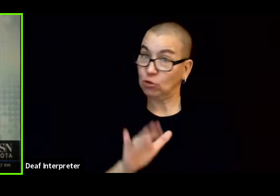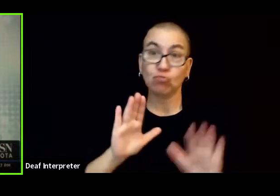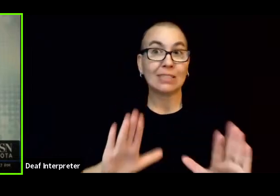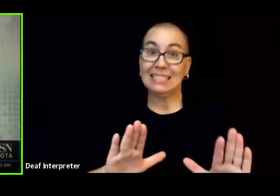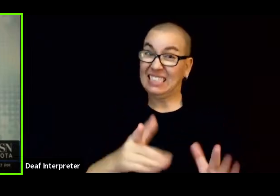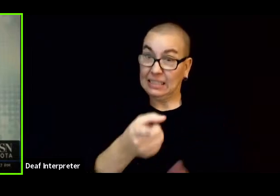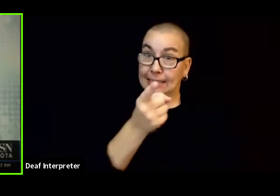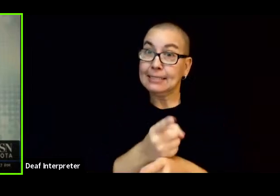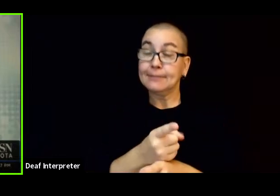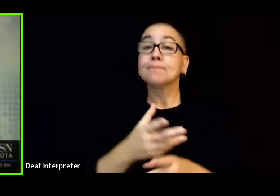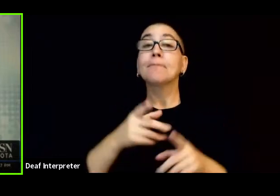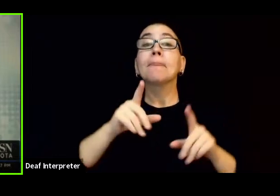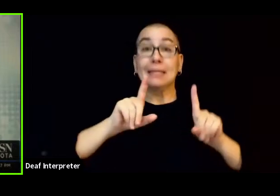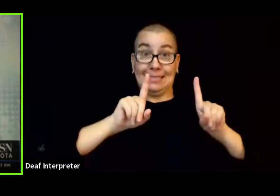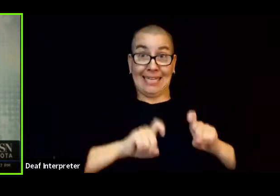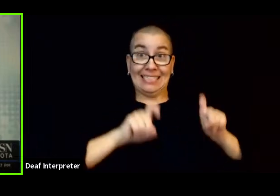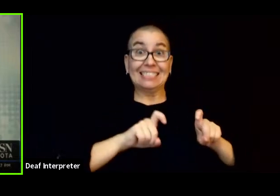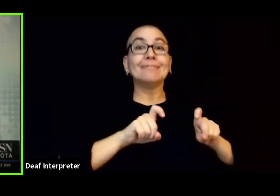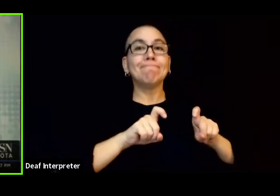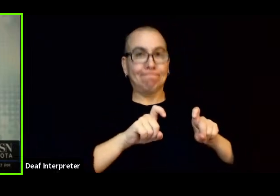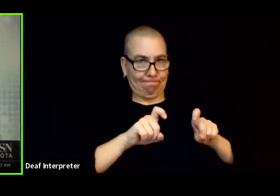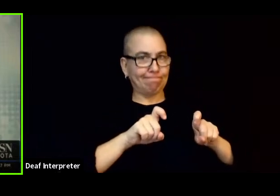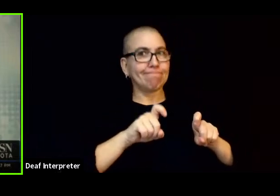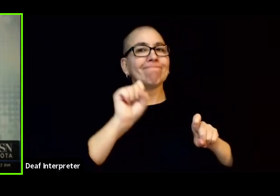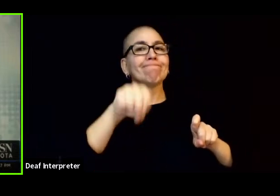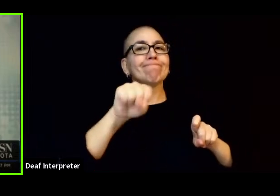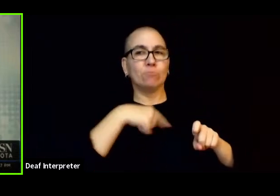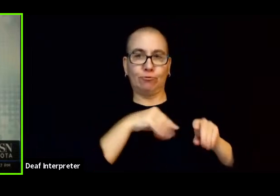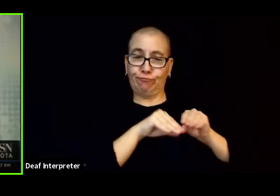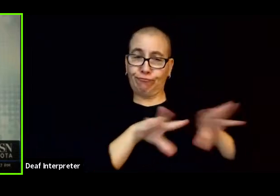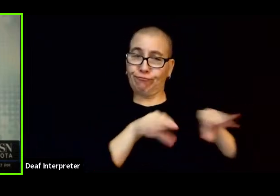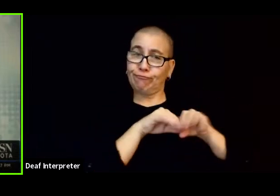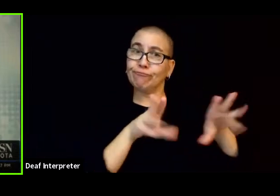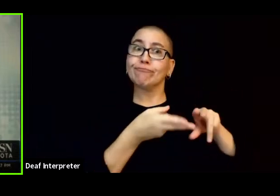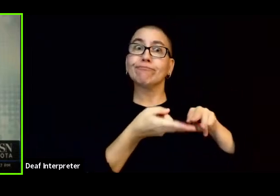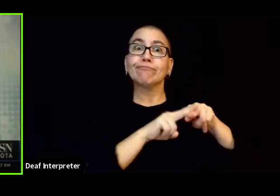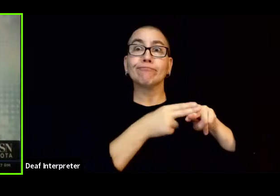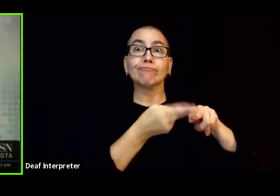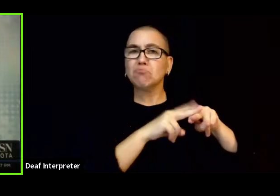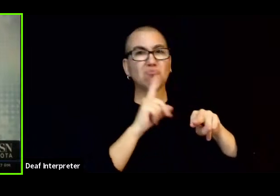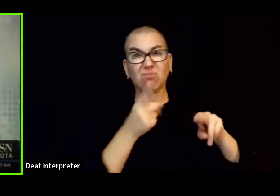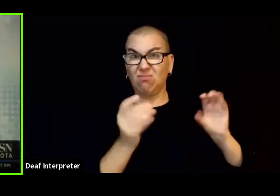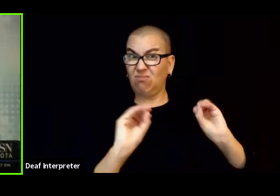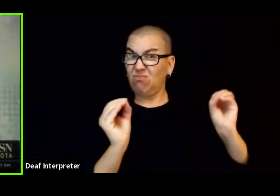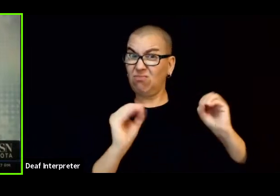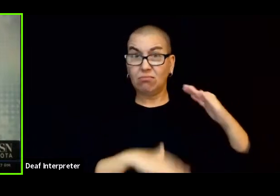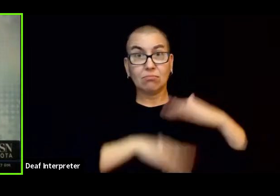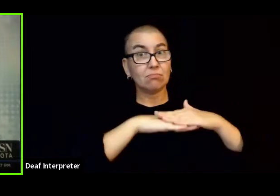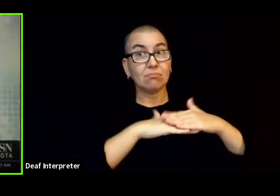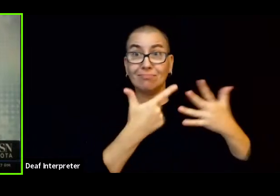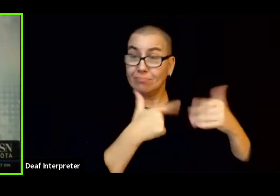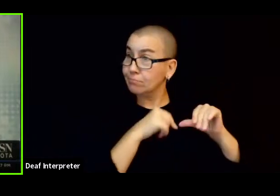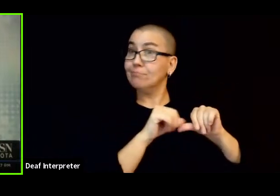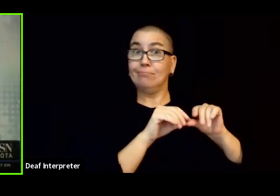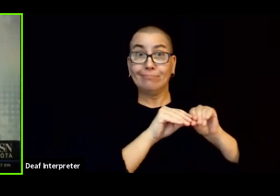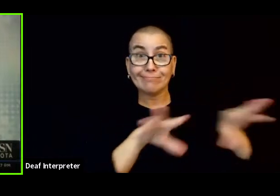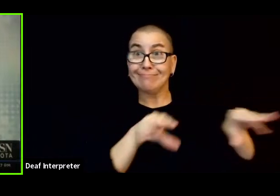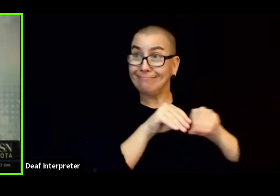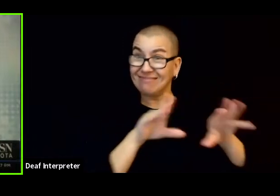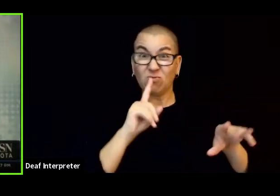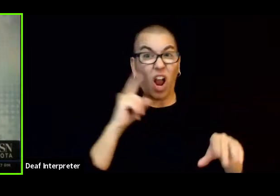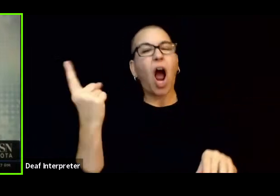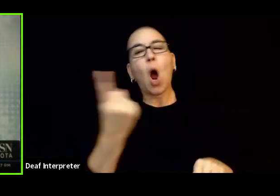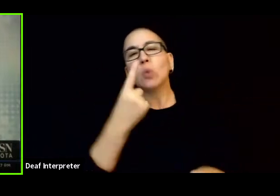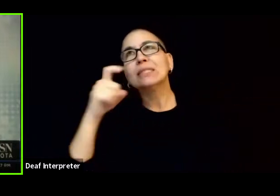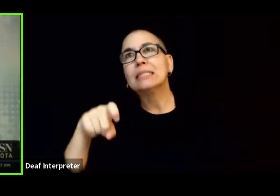testing capacity, we still have more demand, and it's actually there's a couple of things. There's just